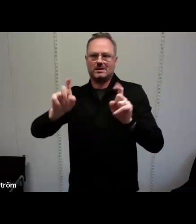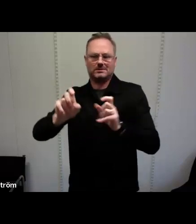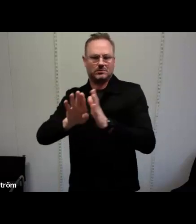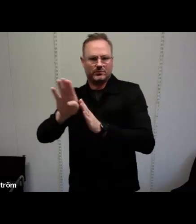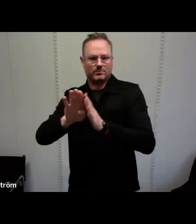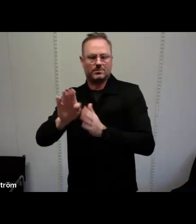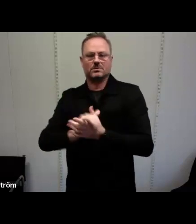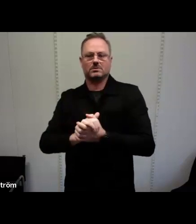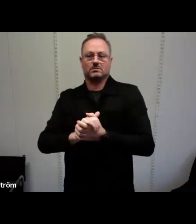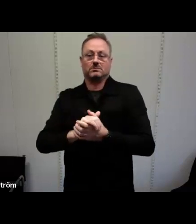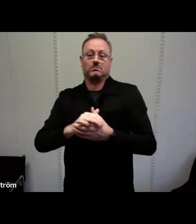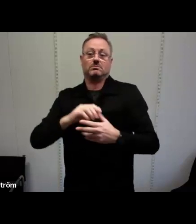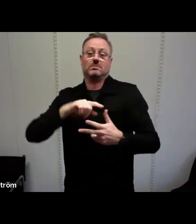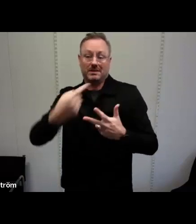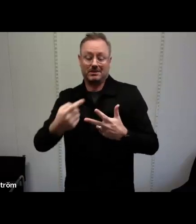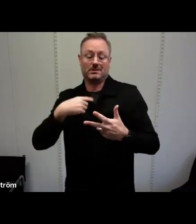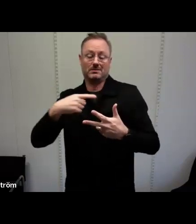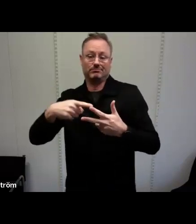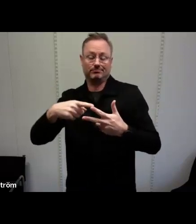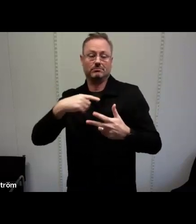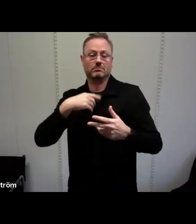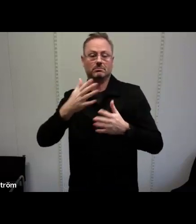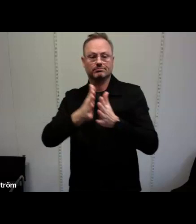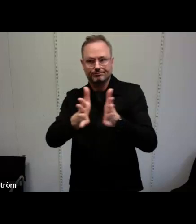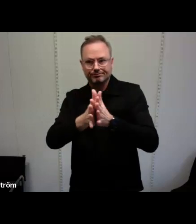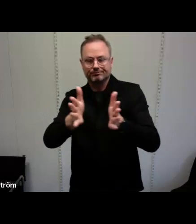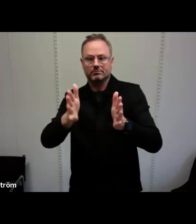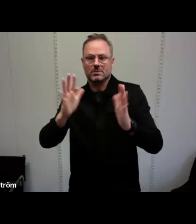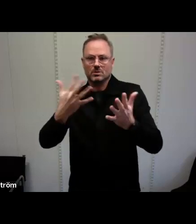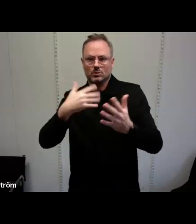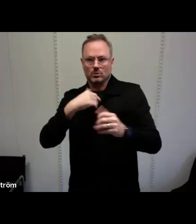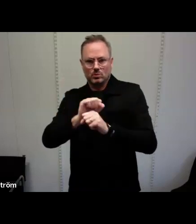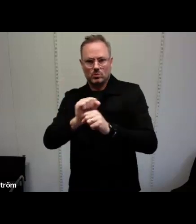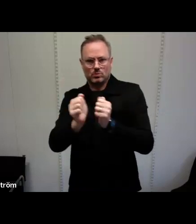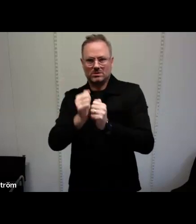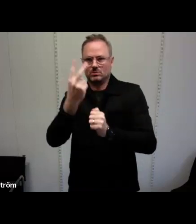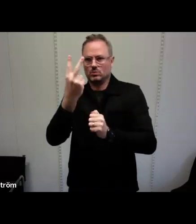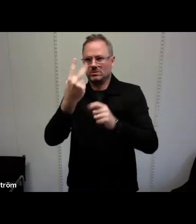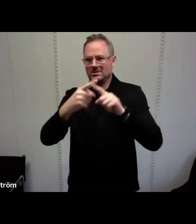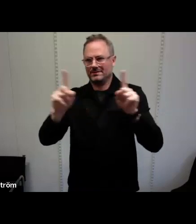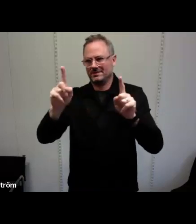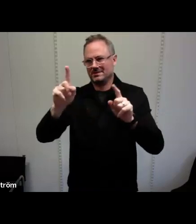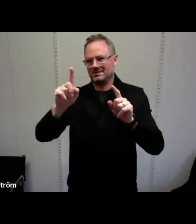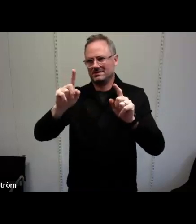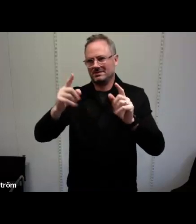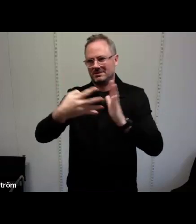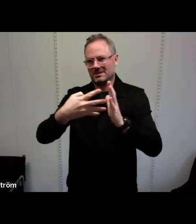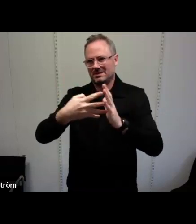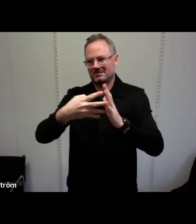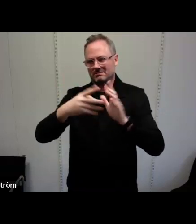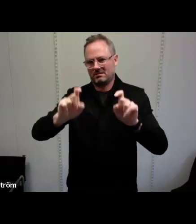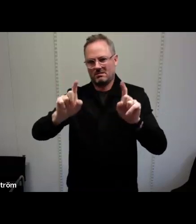what we've done so far in terms of our testing development. Then I will present to you